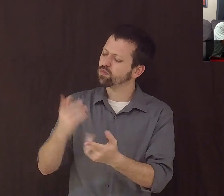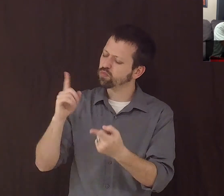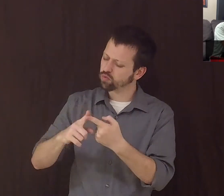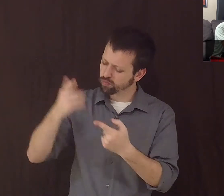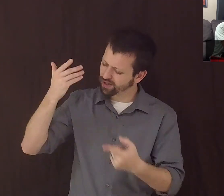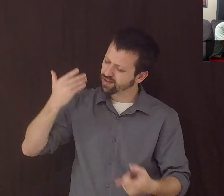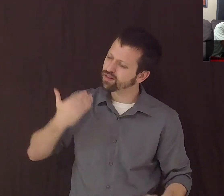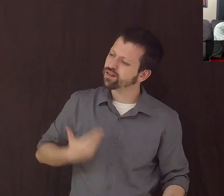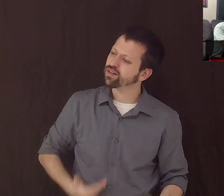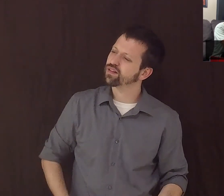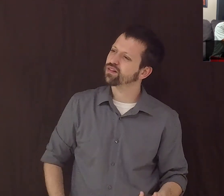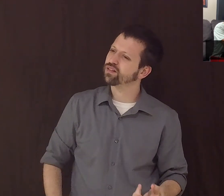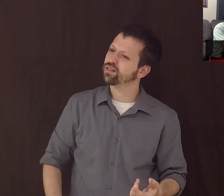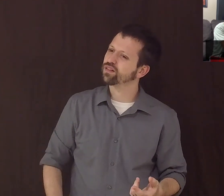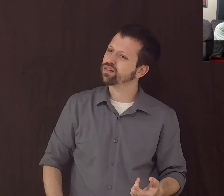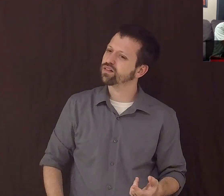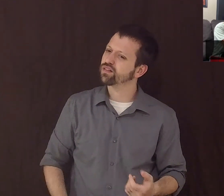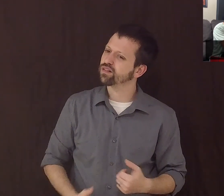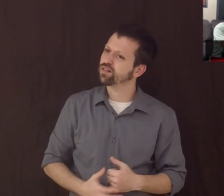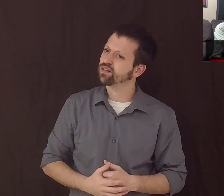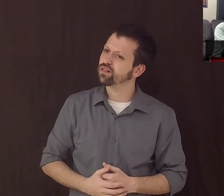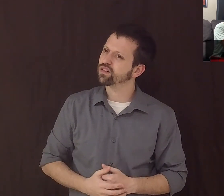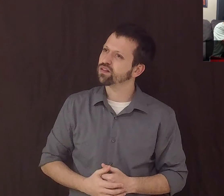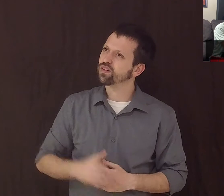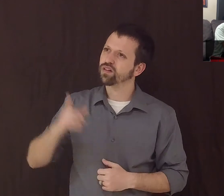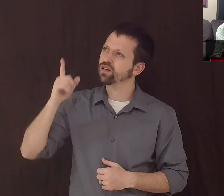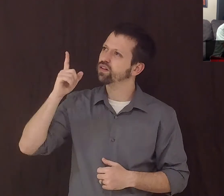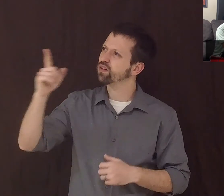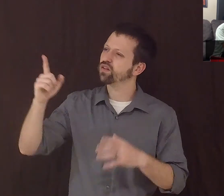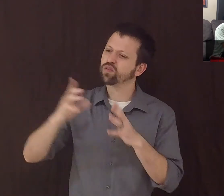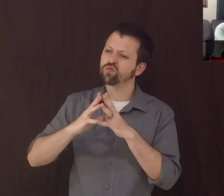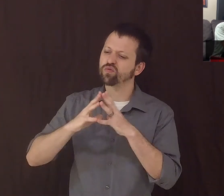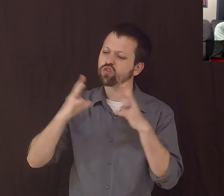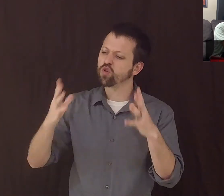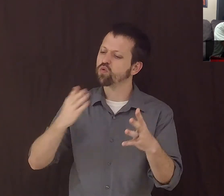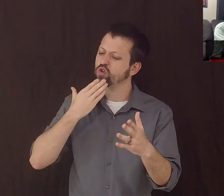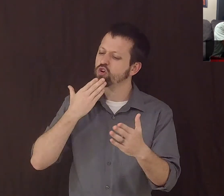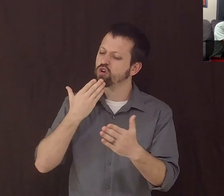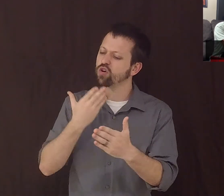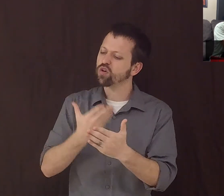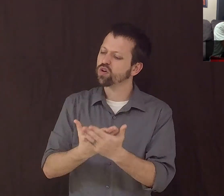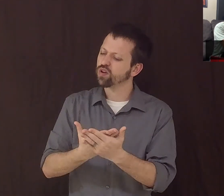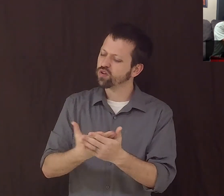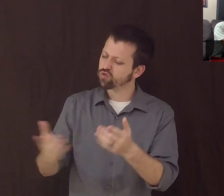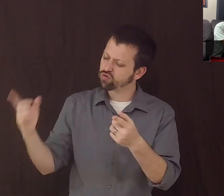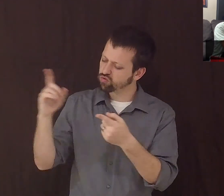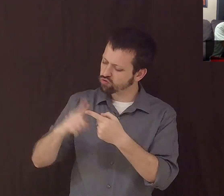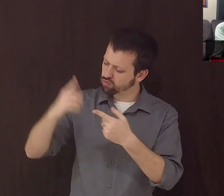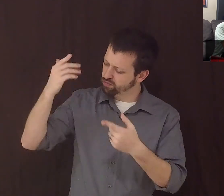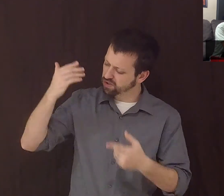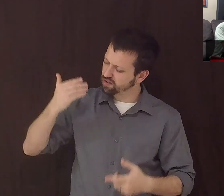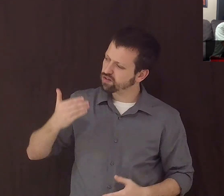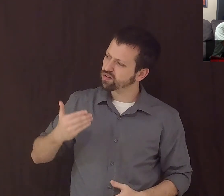good to me. Sing that again. You have been. You have been so good to me.